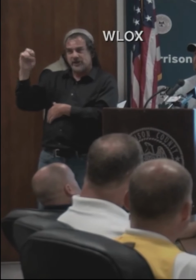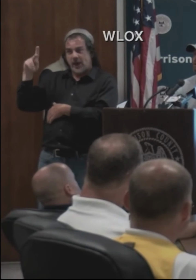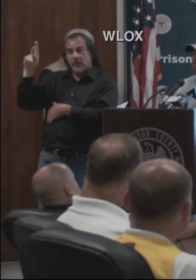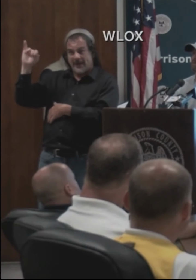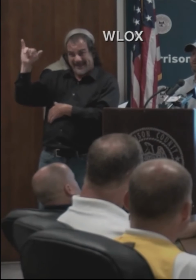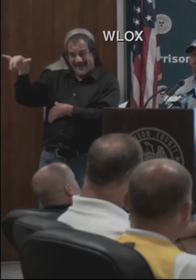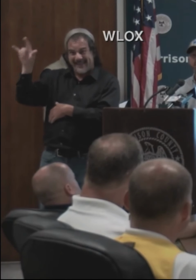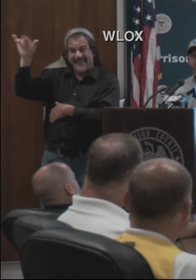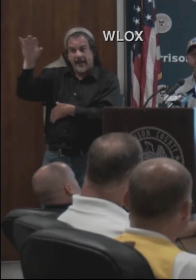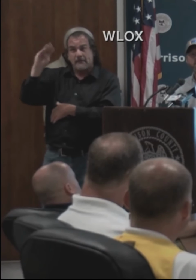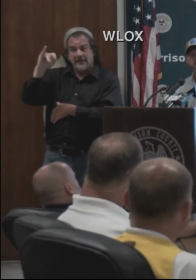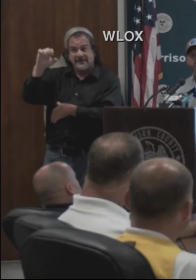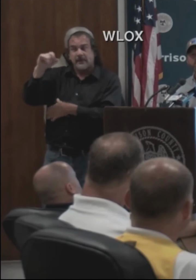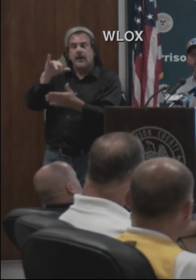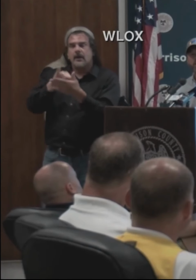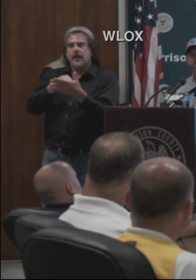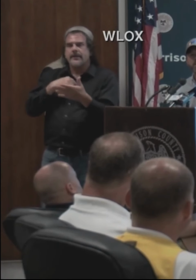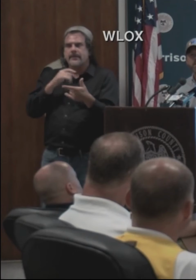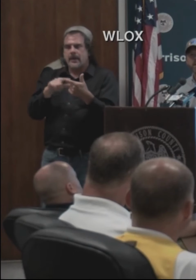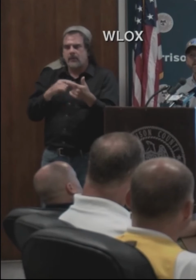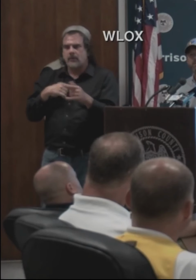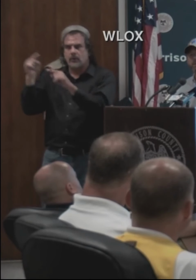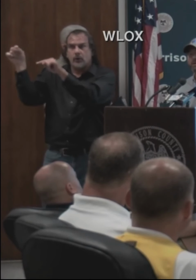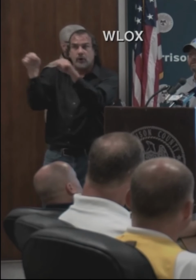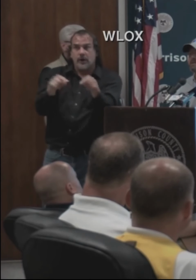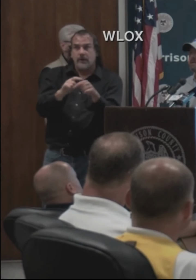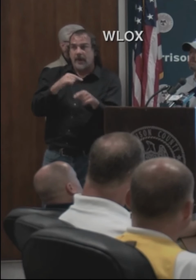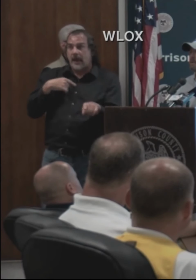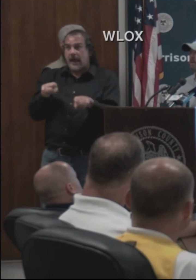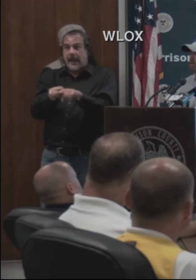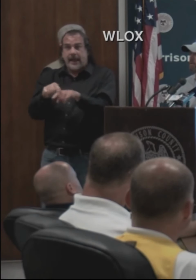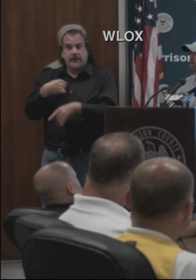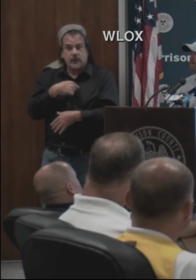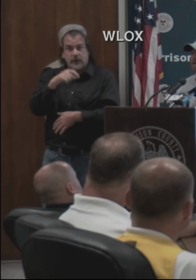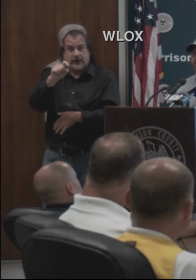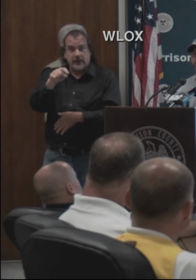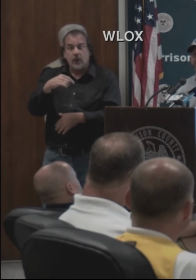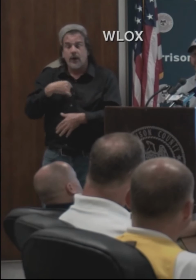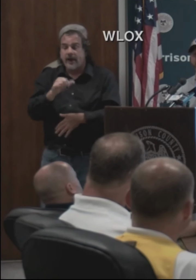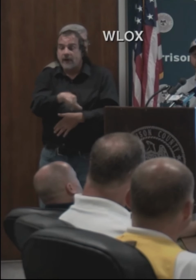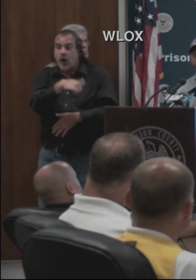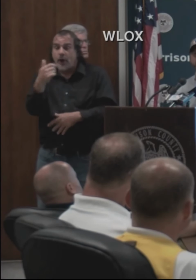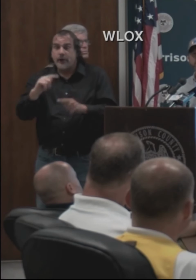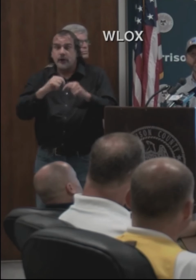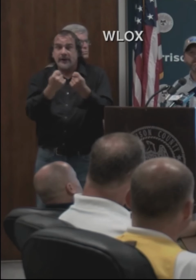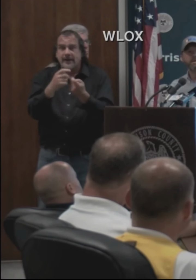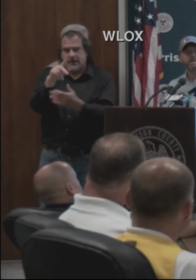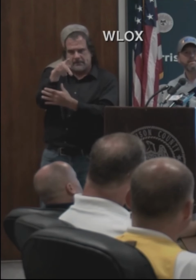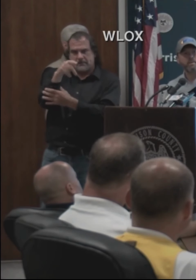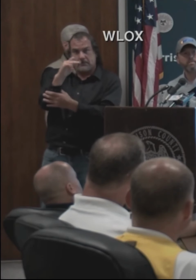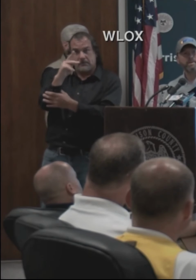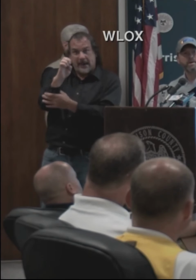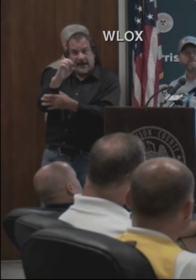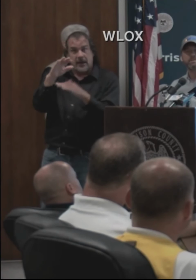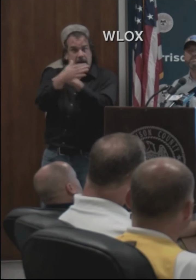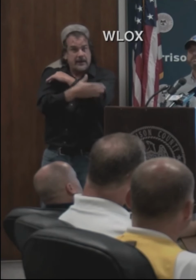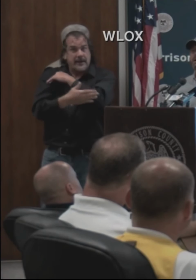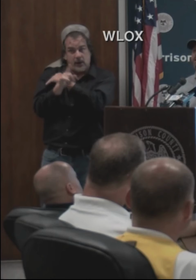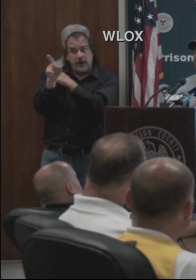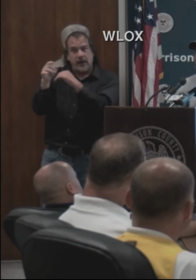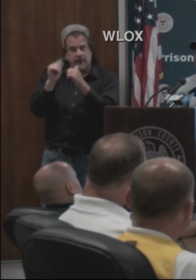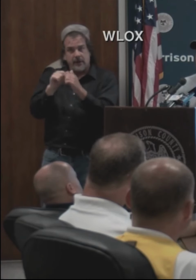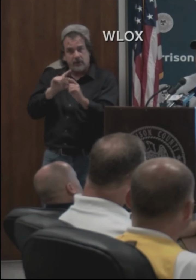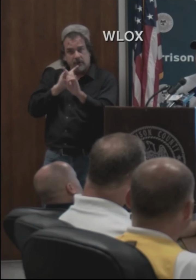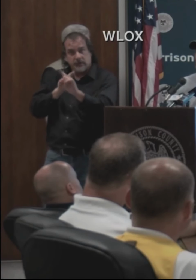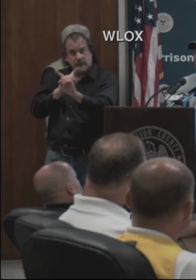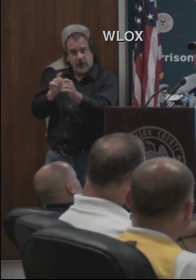there to respond to the lower coastal counties as needed. We have another team that is located in Pike County, Mississippi, and they will be there to